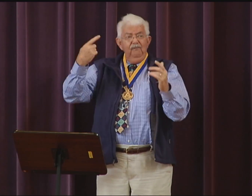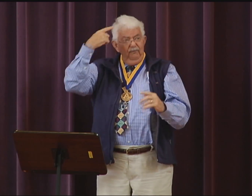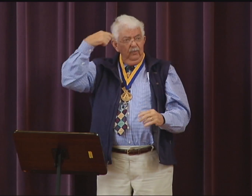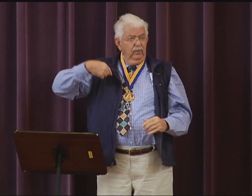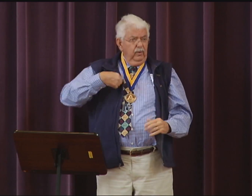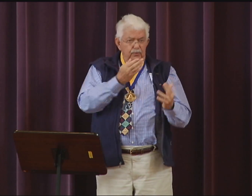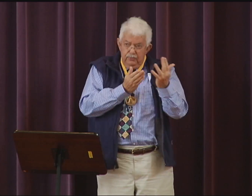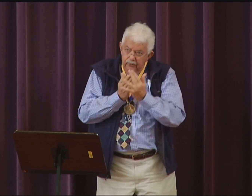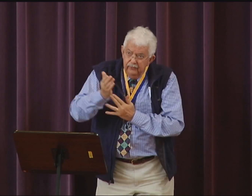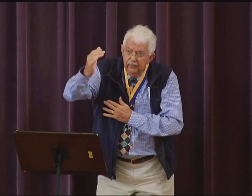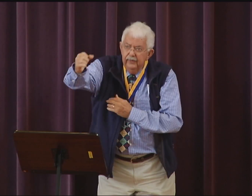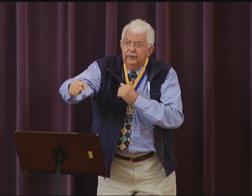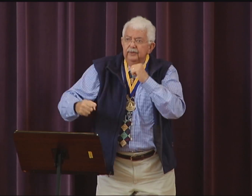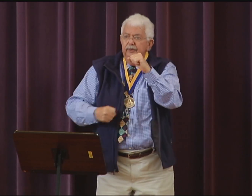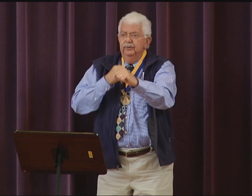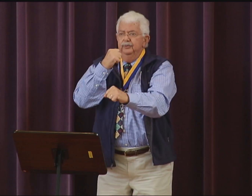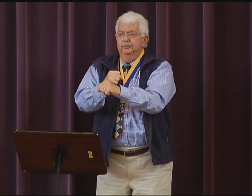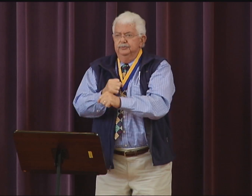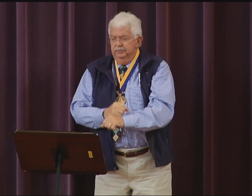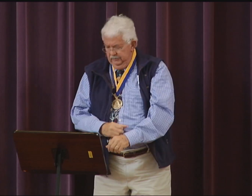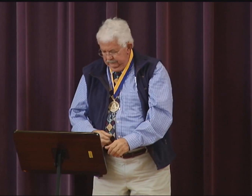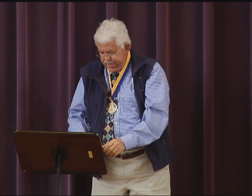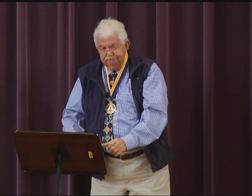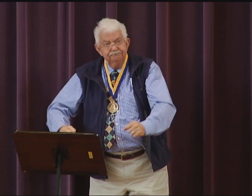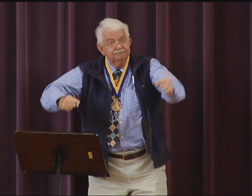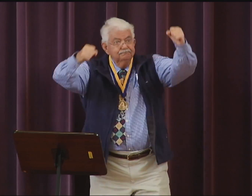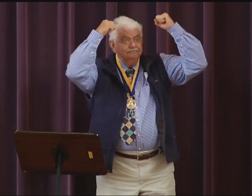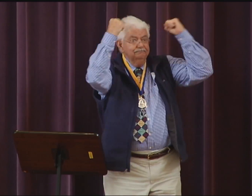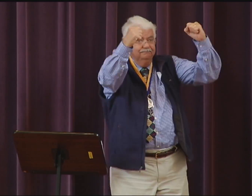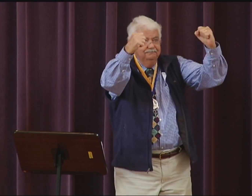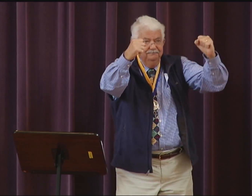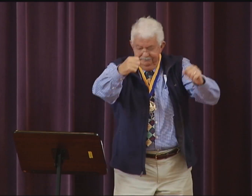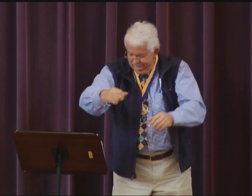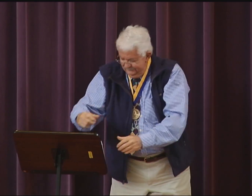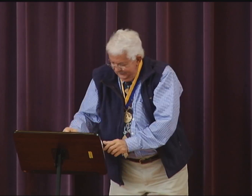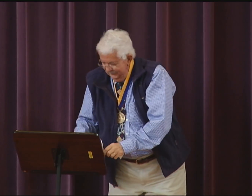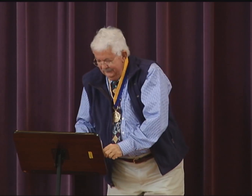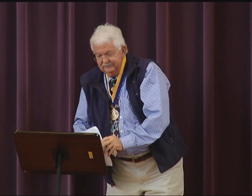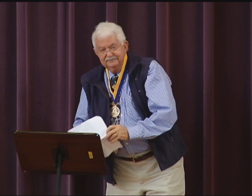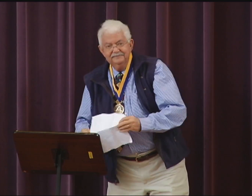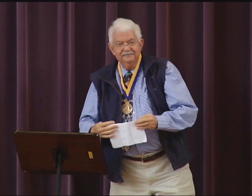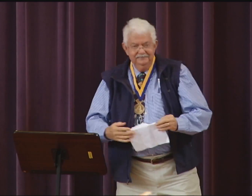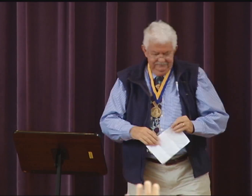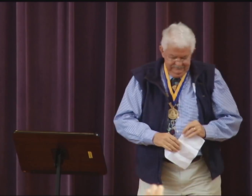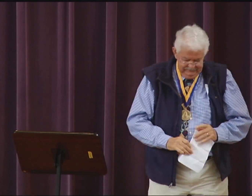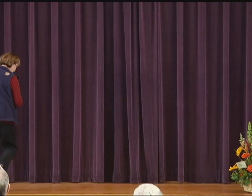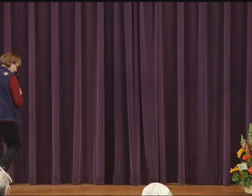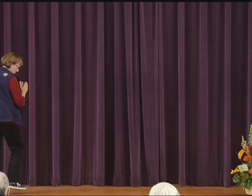Gallaudet University, thank you for everything that you've done for us throughout the years. All right.